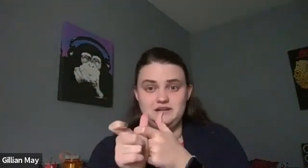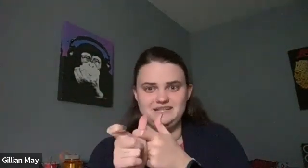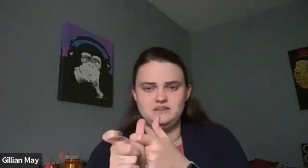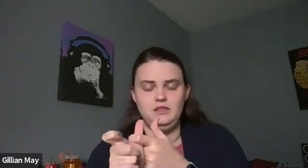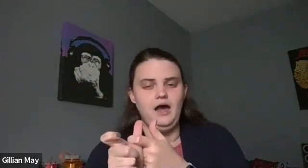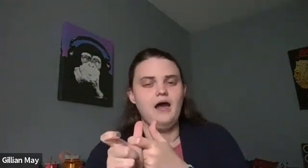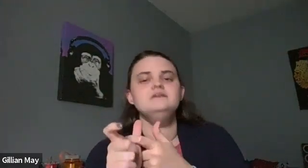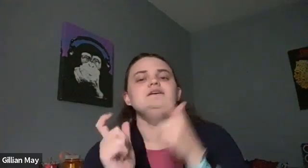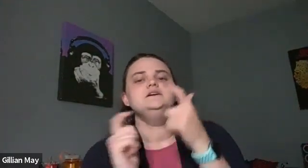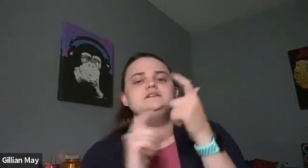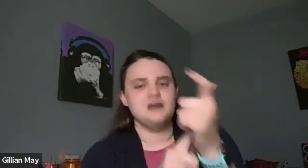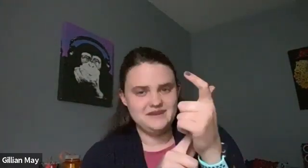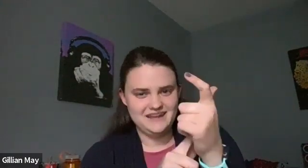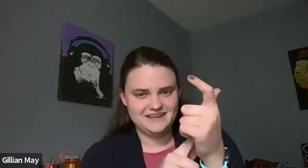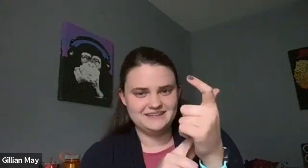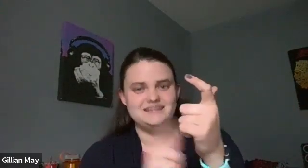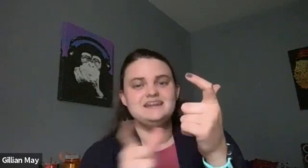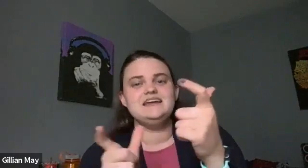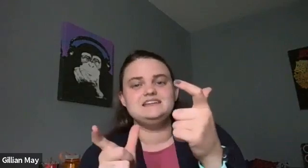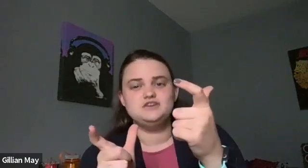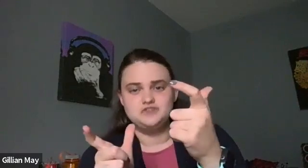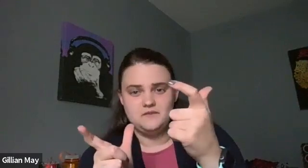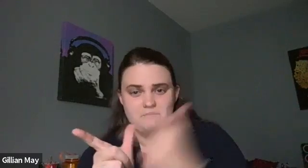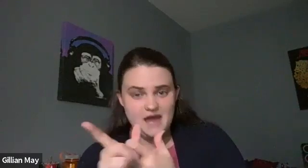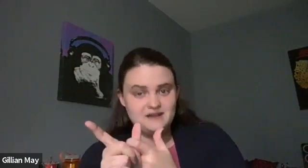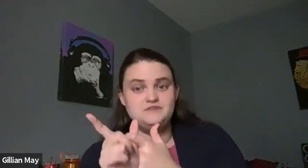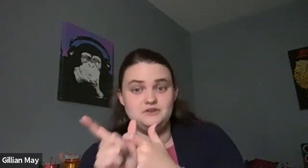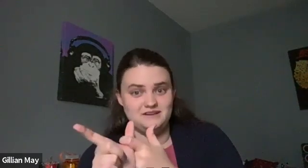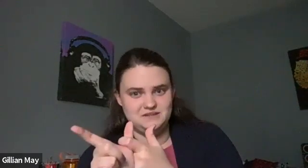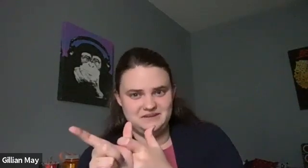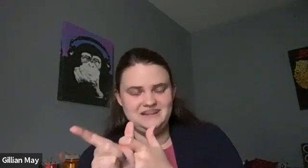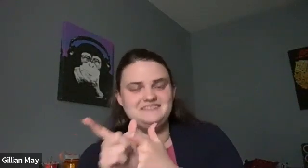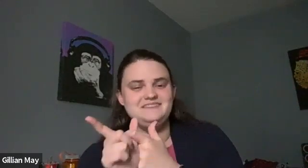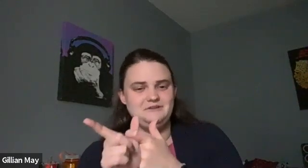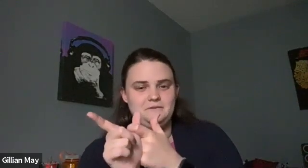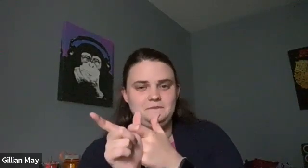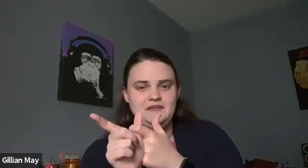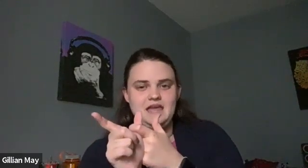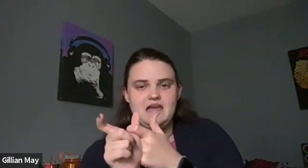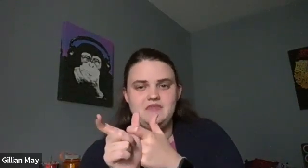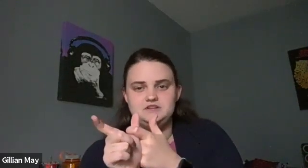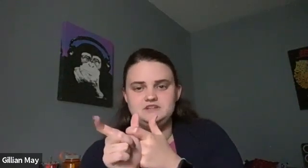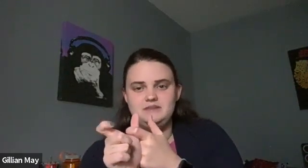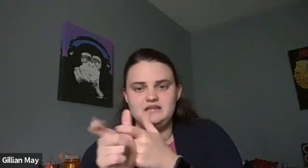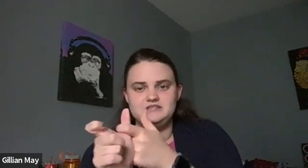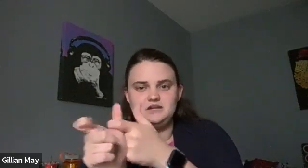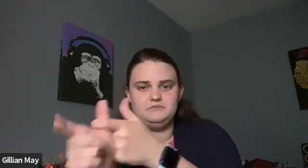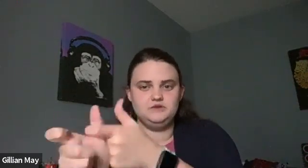non-dominant. Dominant hand is hooked on the back of your non-dominant hand. There we go. And then your dominant hand's going to motion